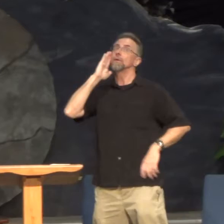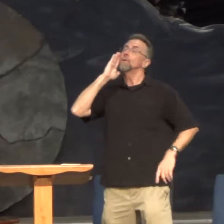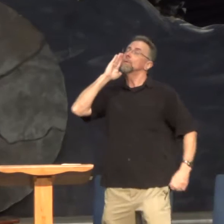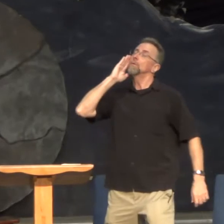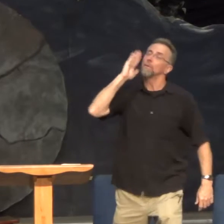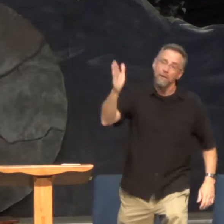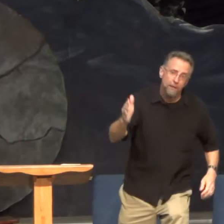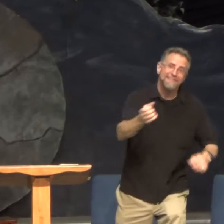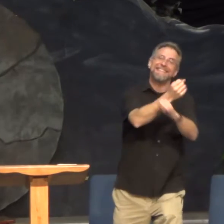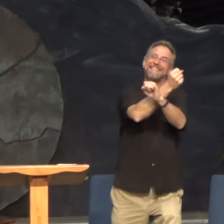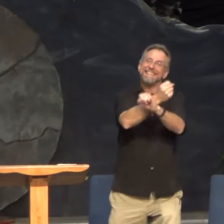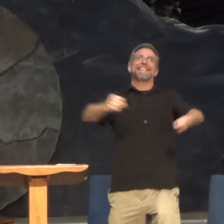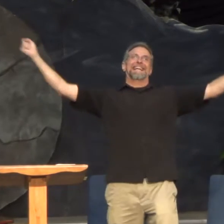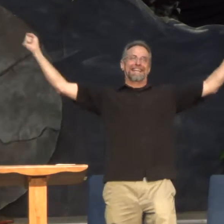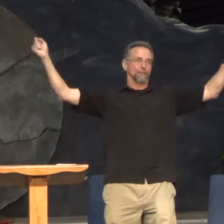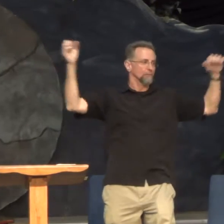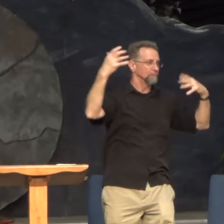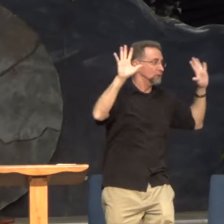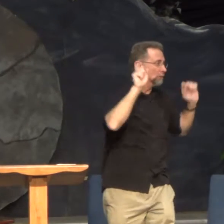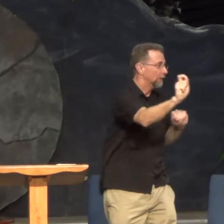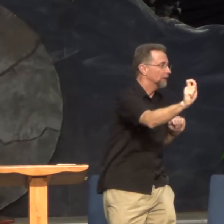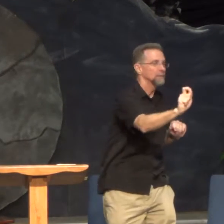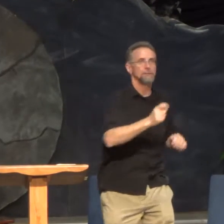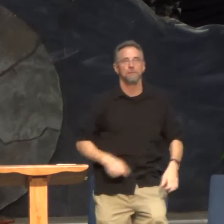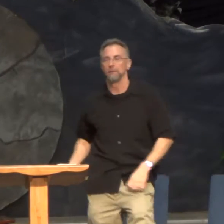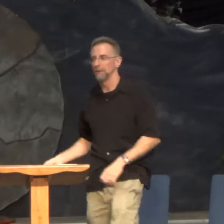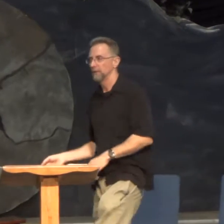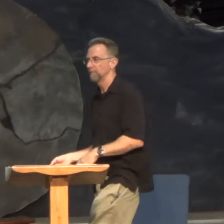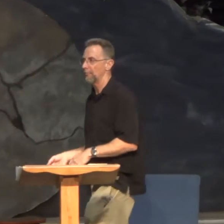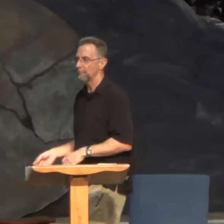Jesus Christ? And that he will save us?